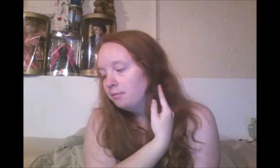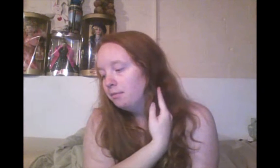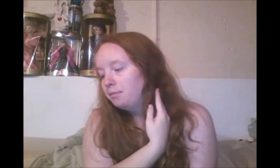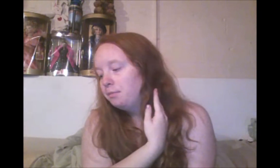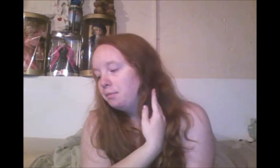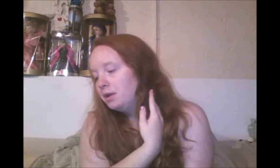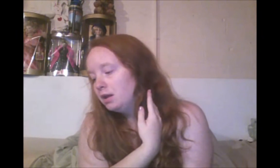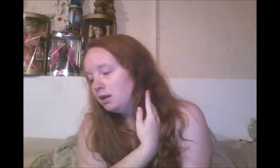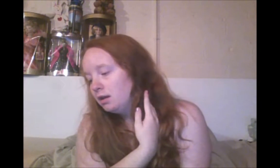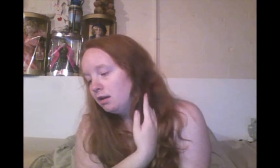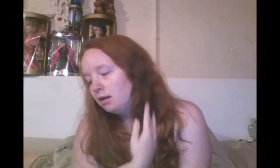B.